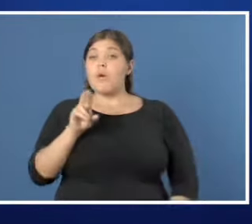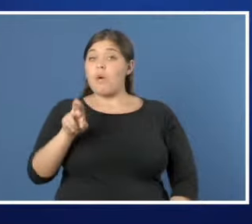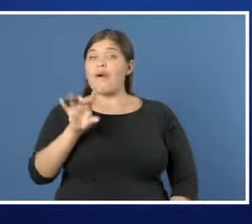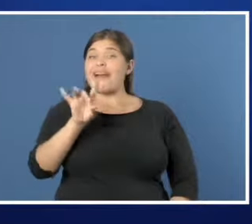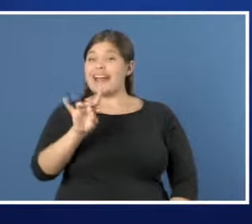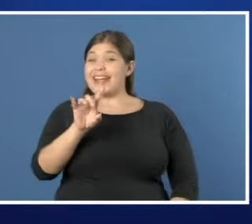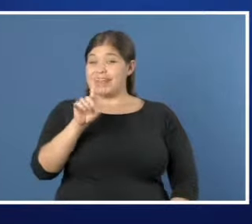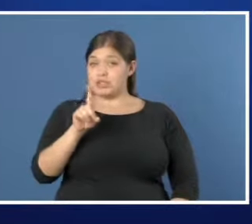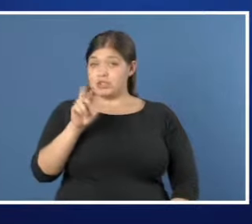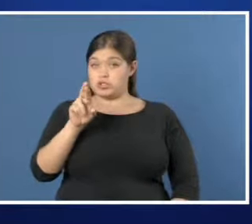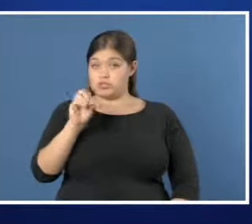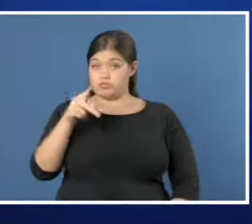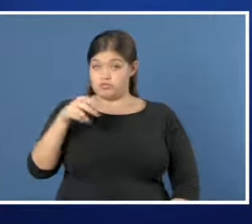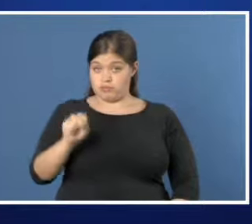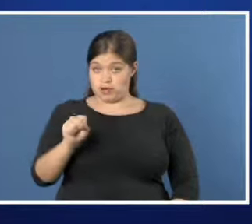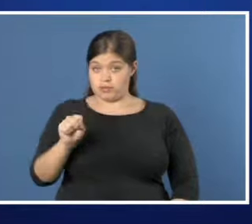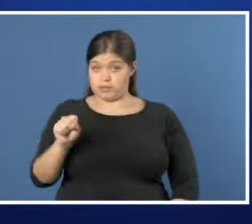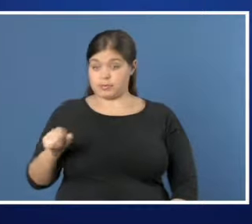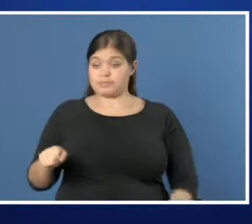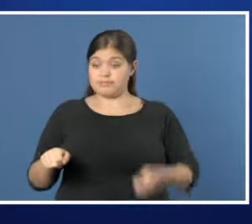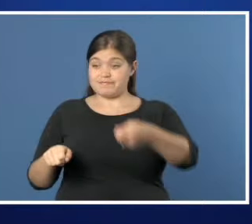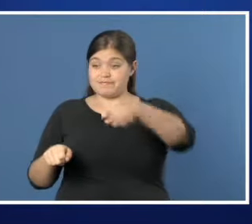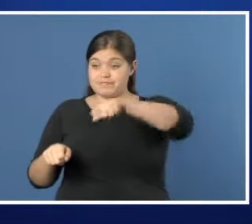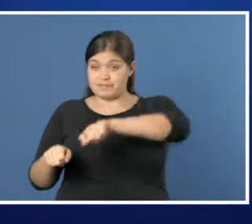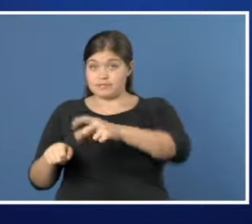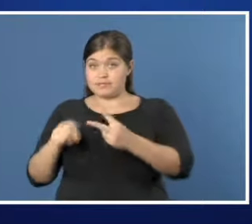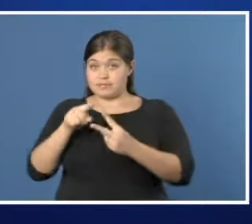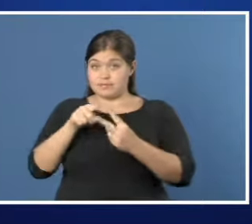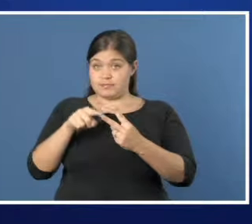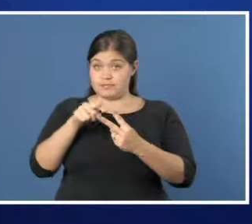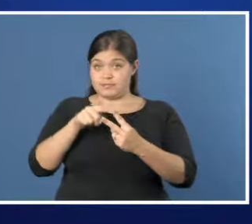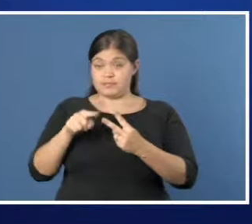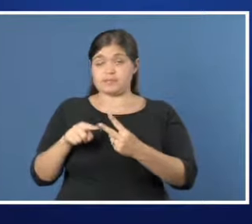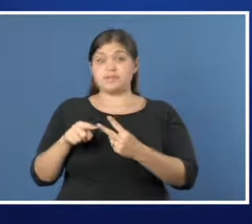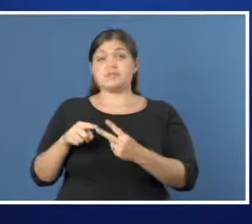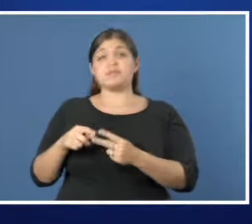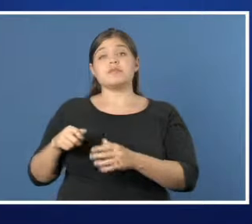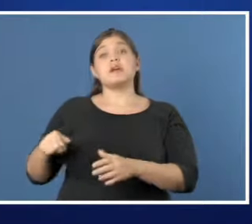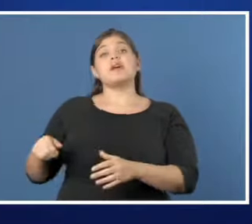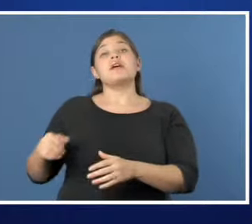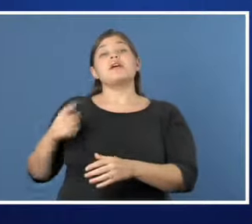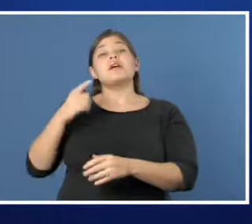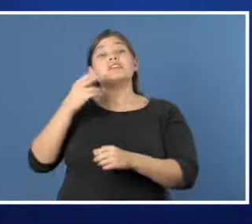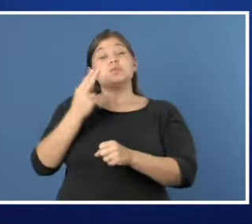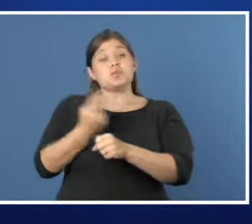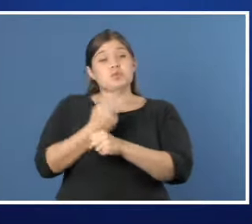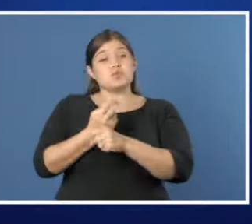or 8 drops of regular unscented